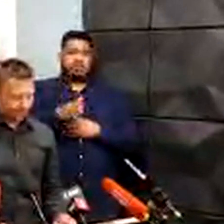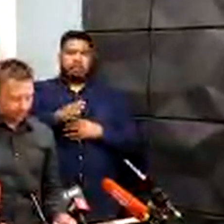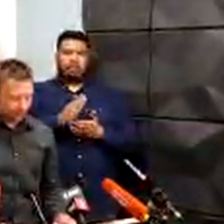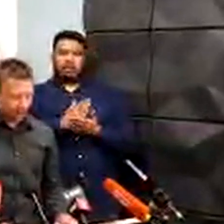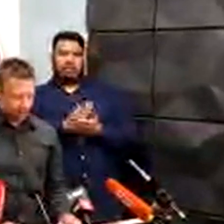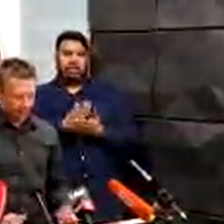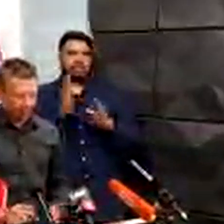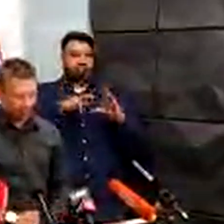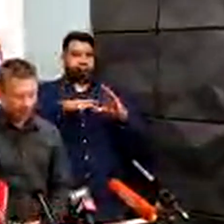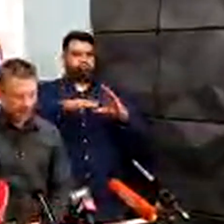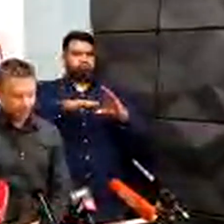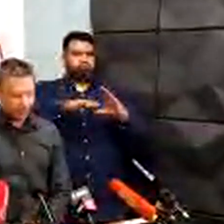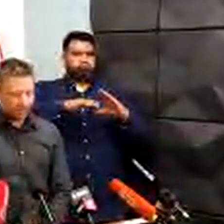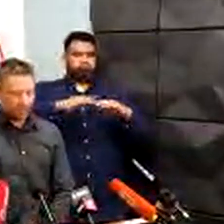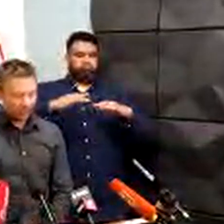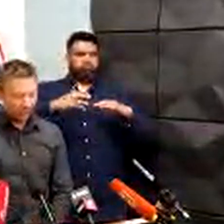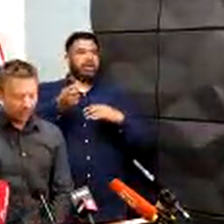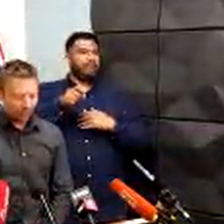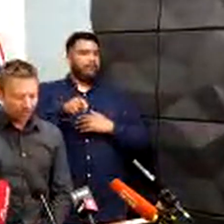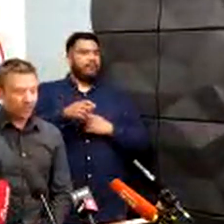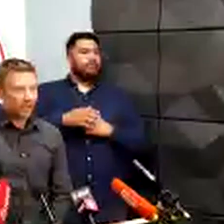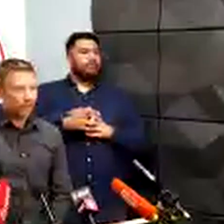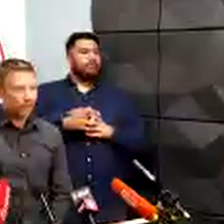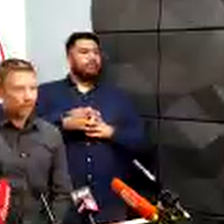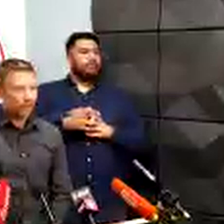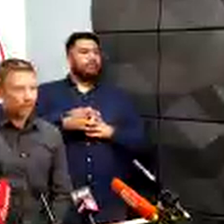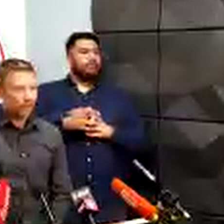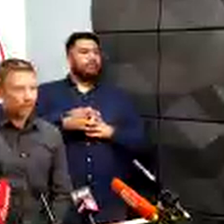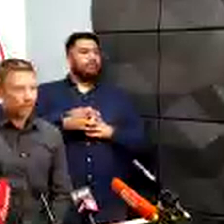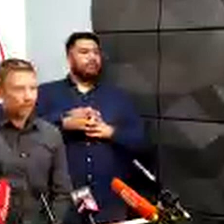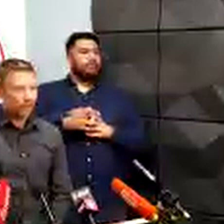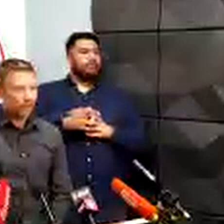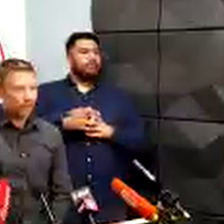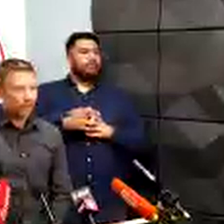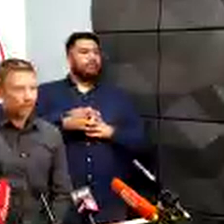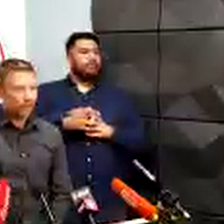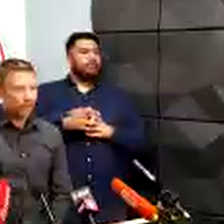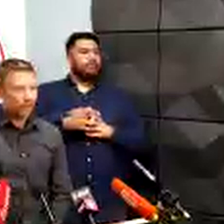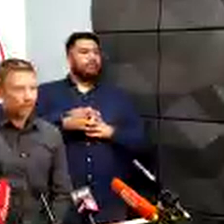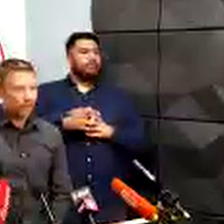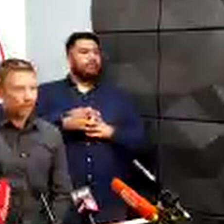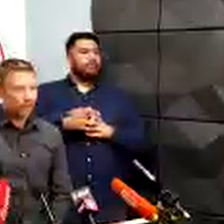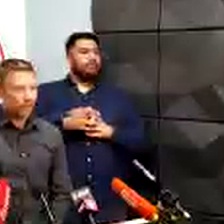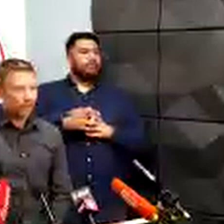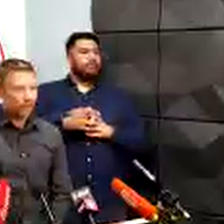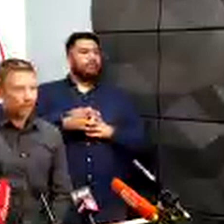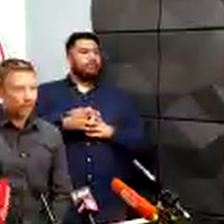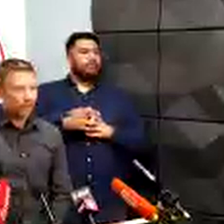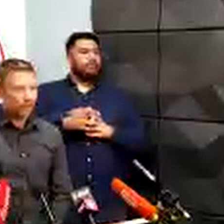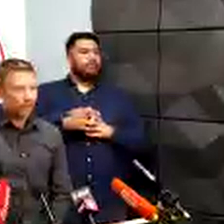uncertain. Our experts estimate the likelihood of an eruption has moved to 50 to 60% in the next 24